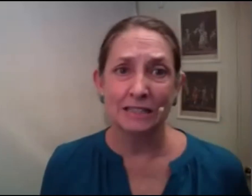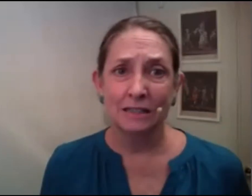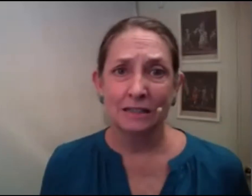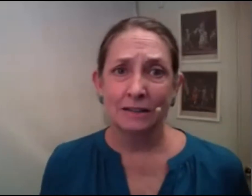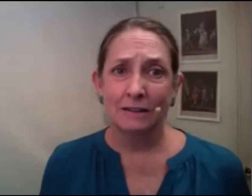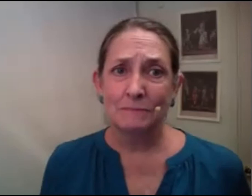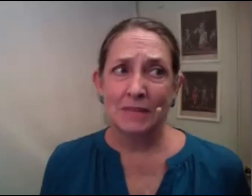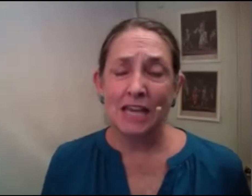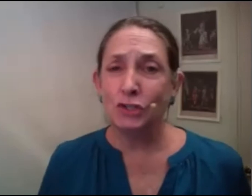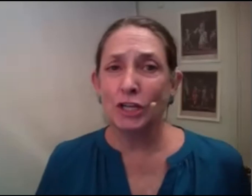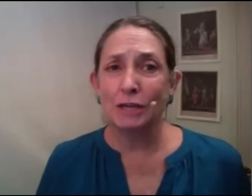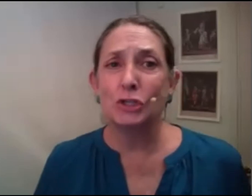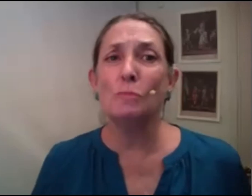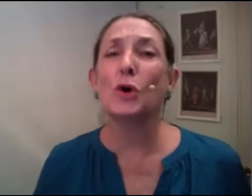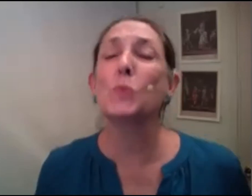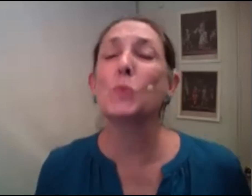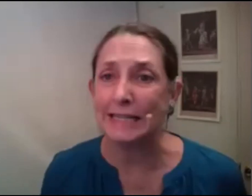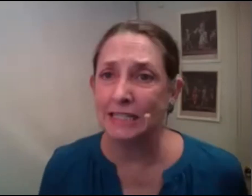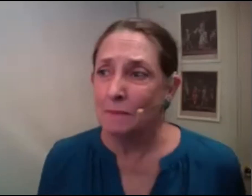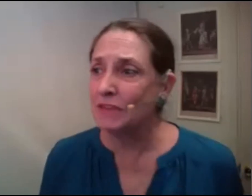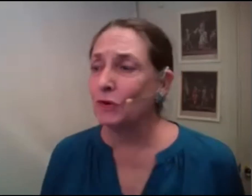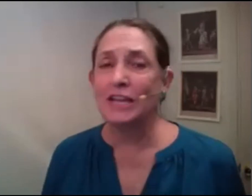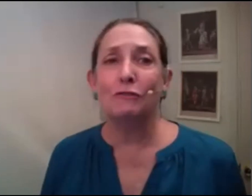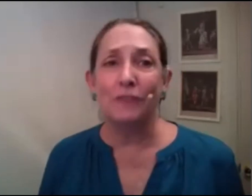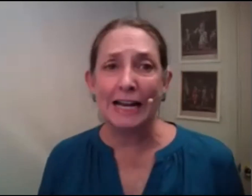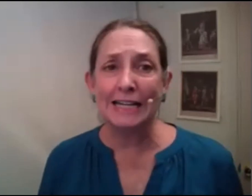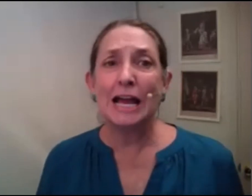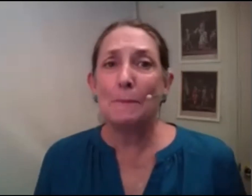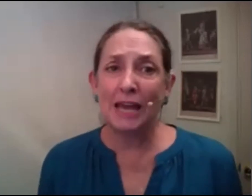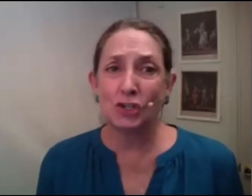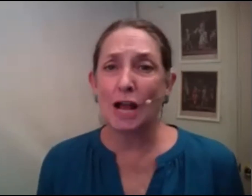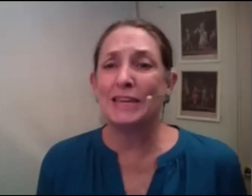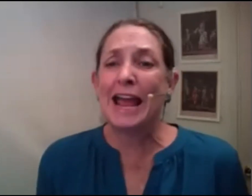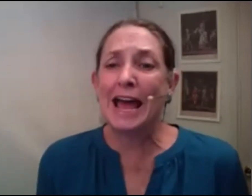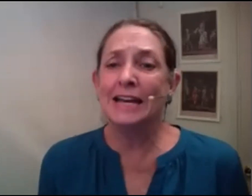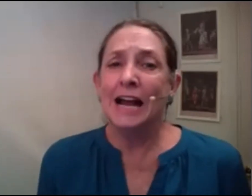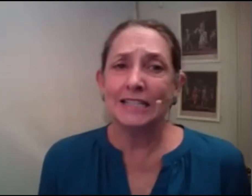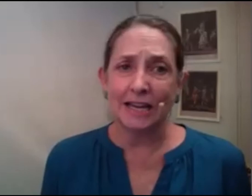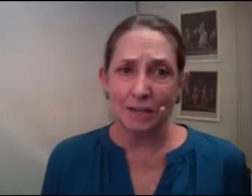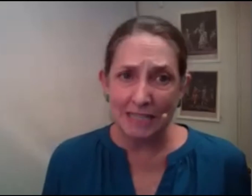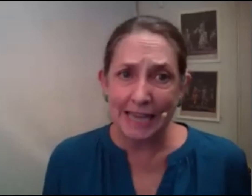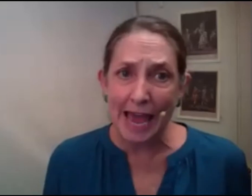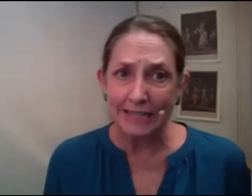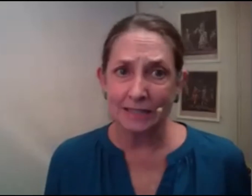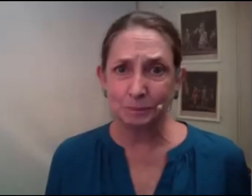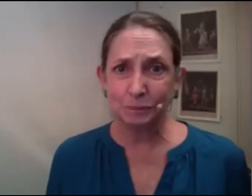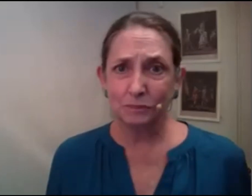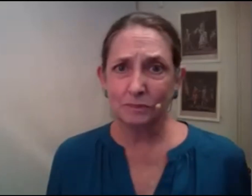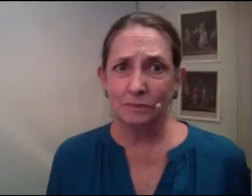cat. It took them 2 more weeks before they could find a pet shop that had a Siamese